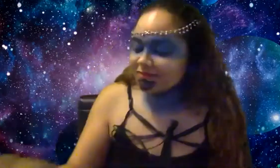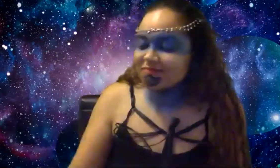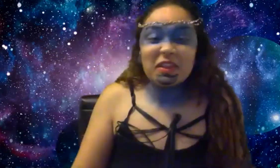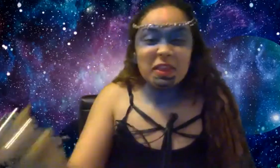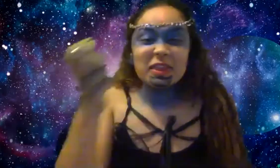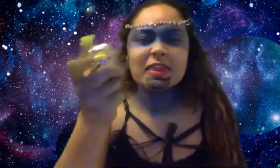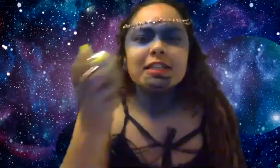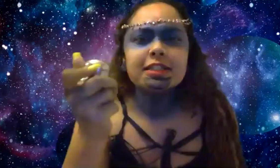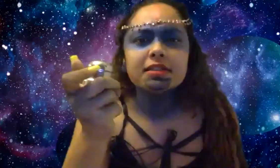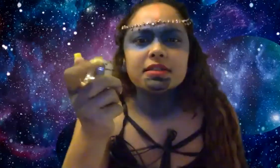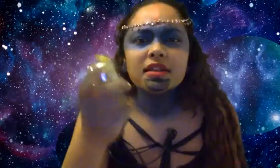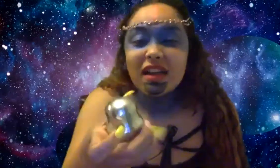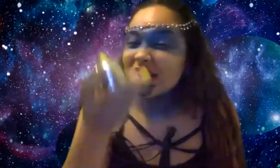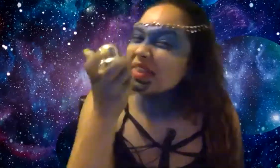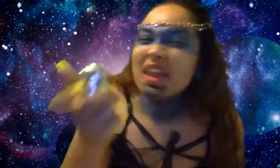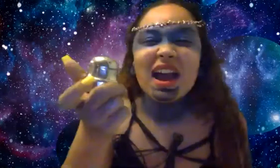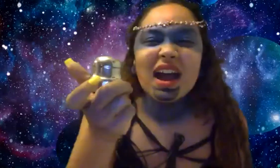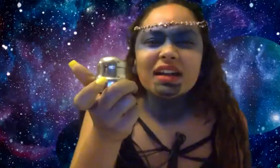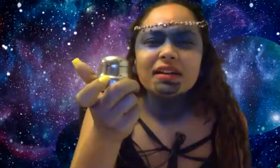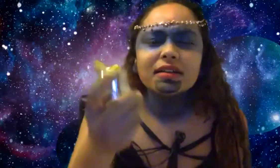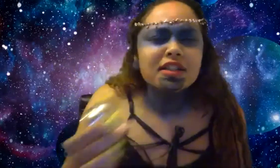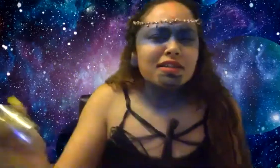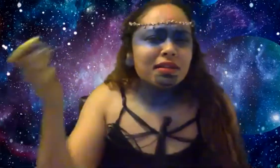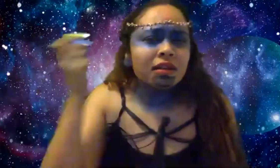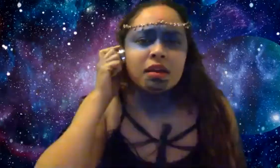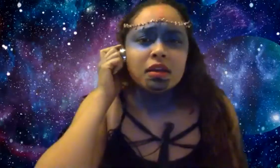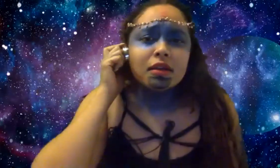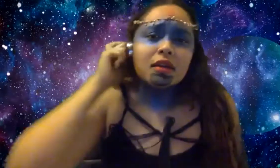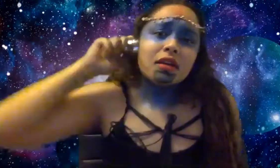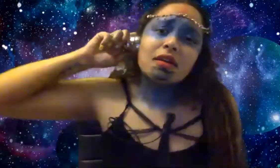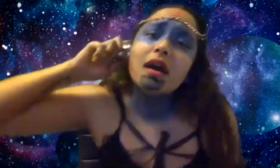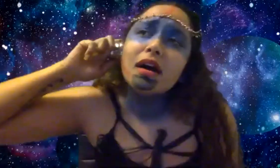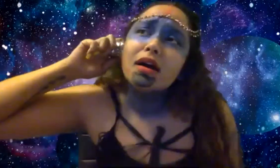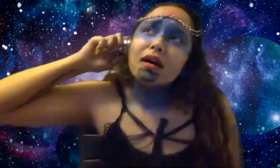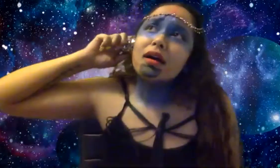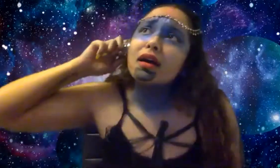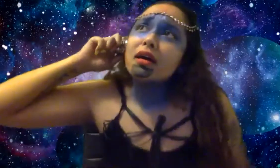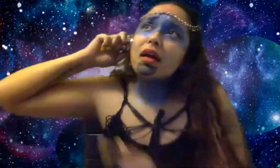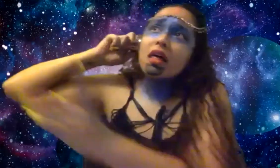with my hearing aid, struggle along with this thing, this piece, this gadget, this device,